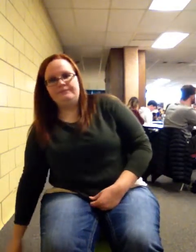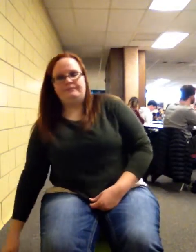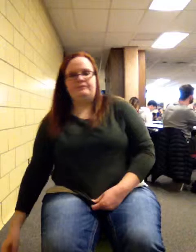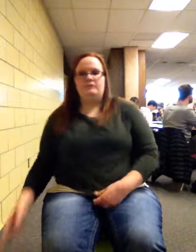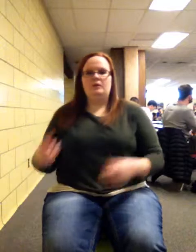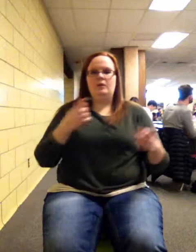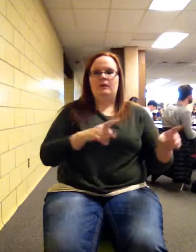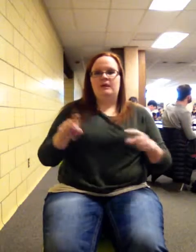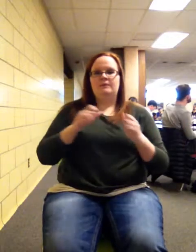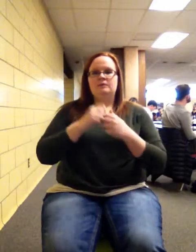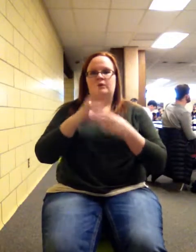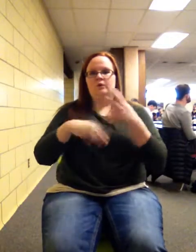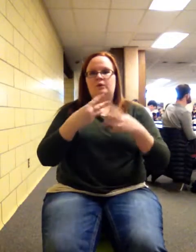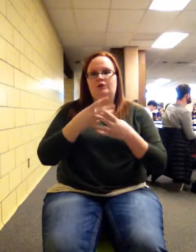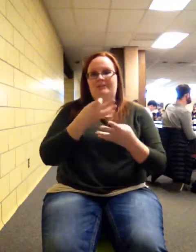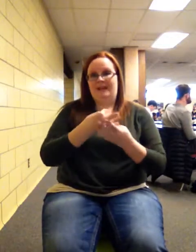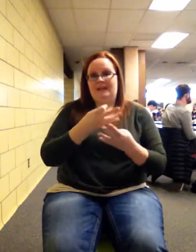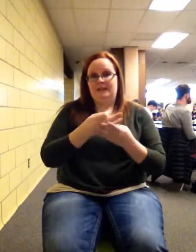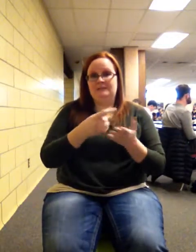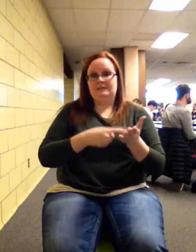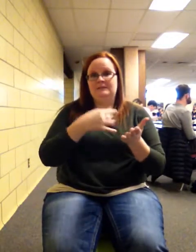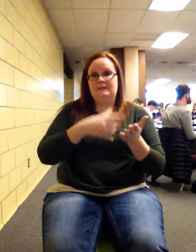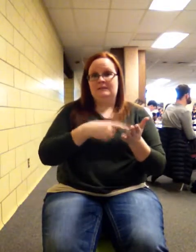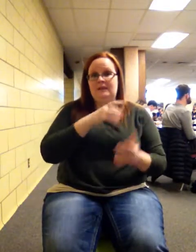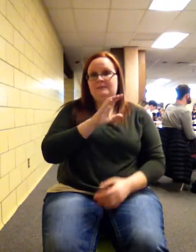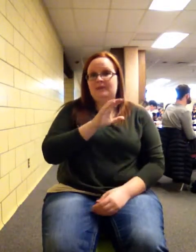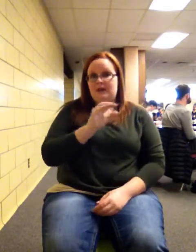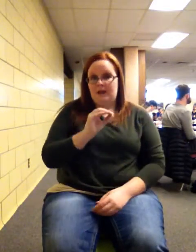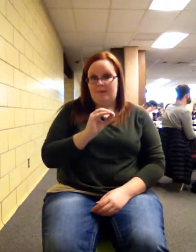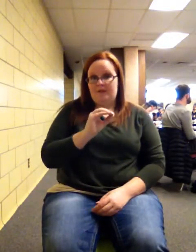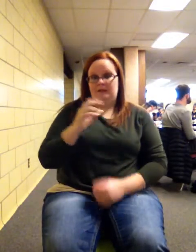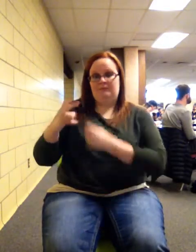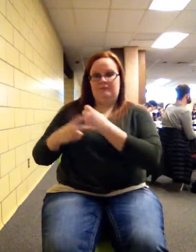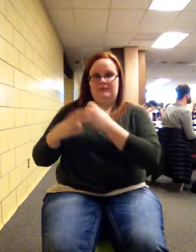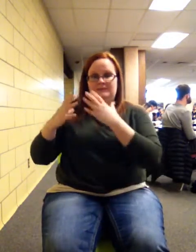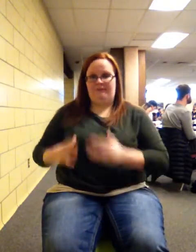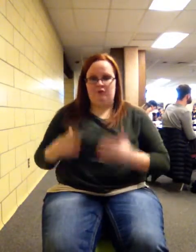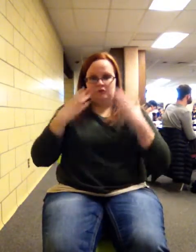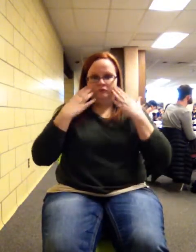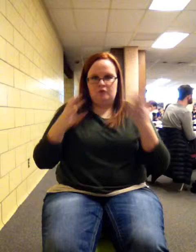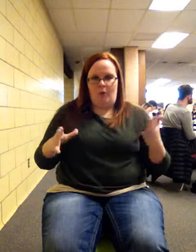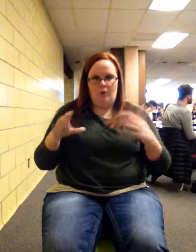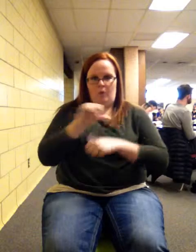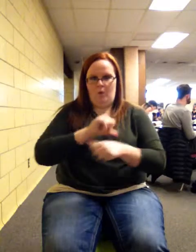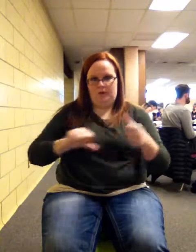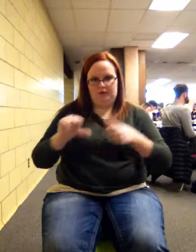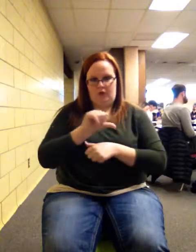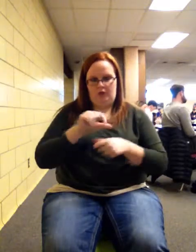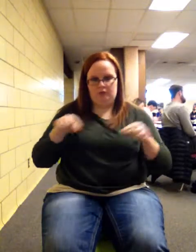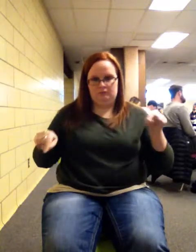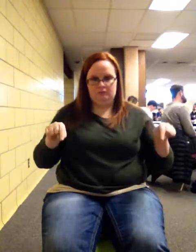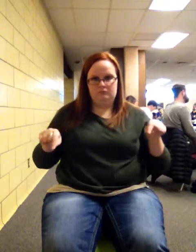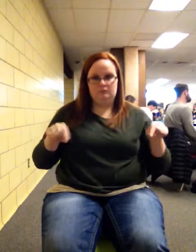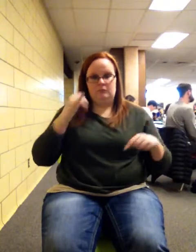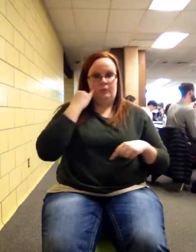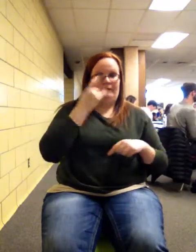that sometimes the company and the savers don't know who each other are. So if you're running a company and you're